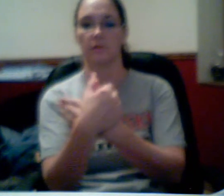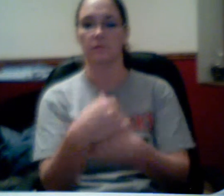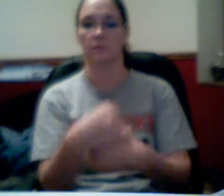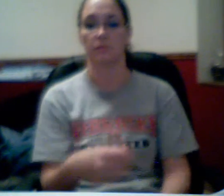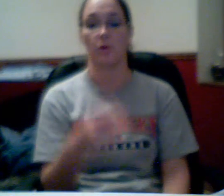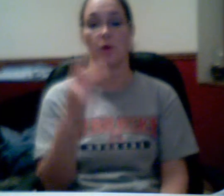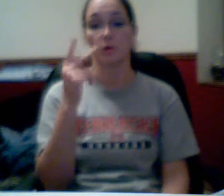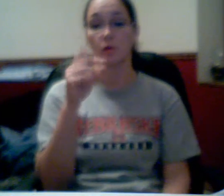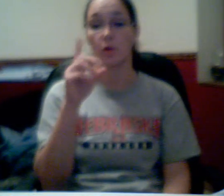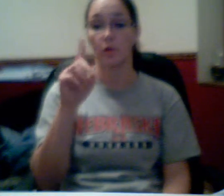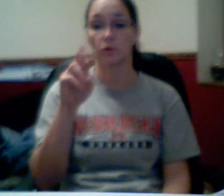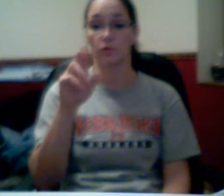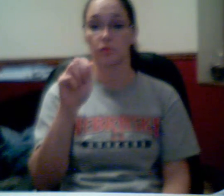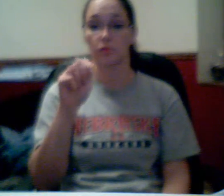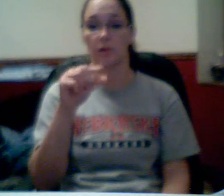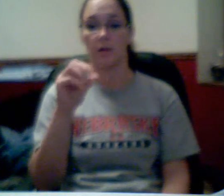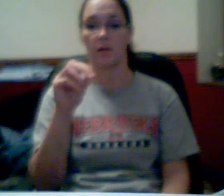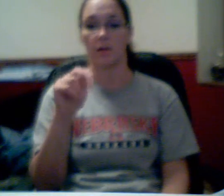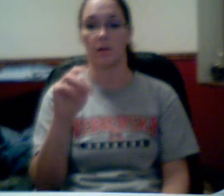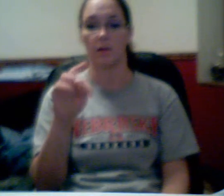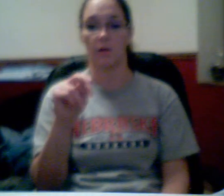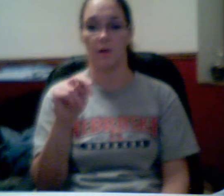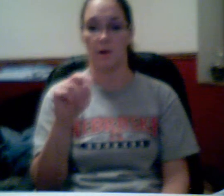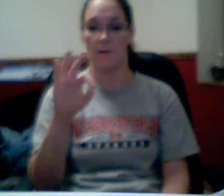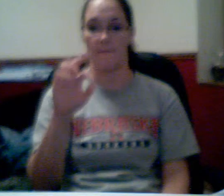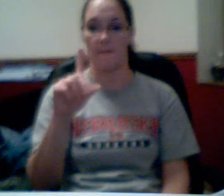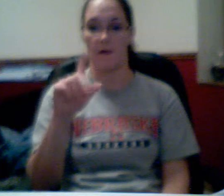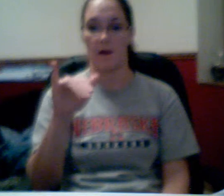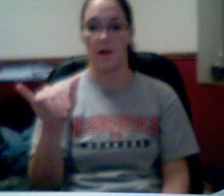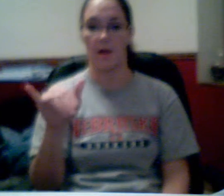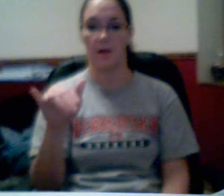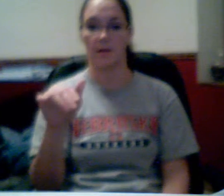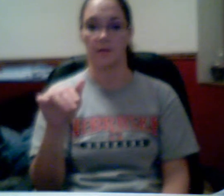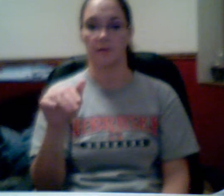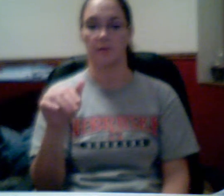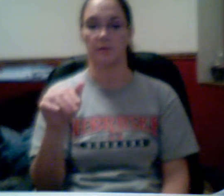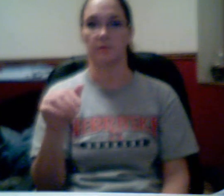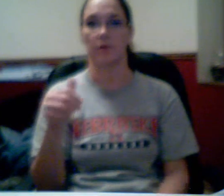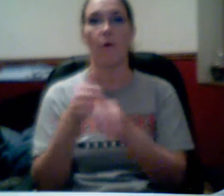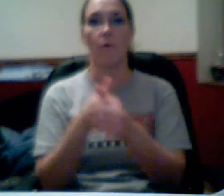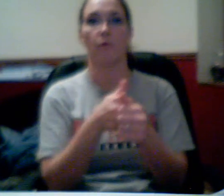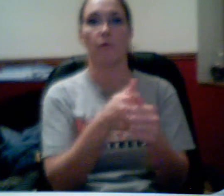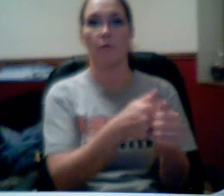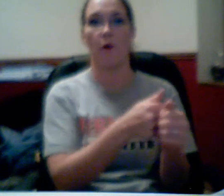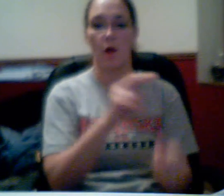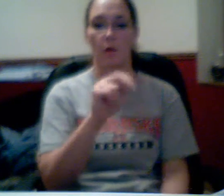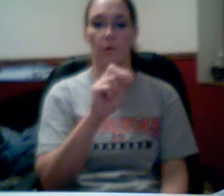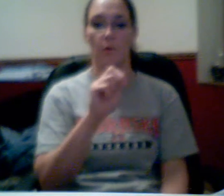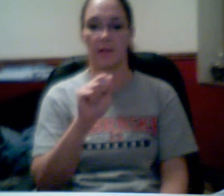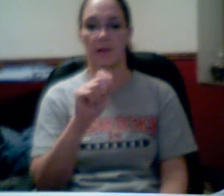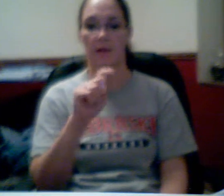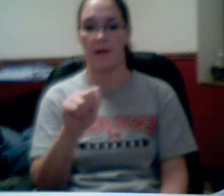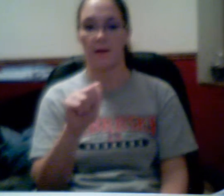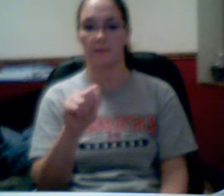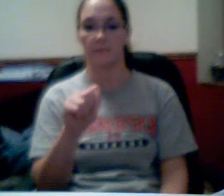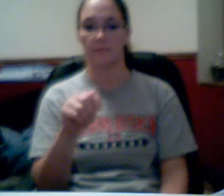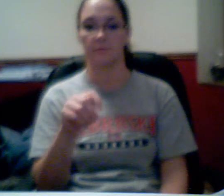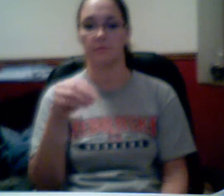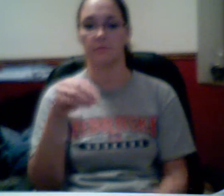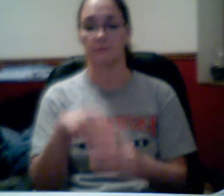holes. Then Laura saw a swift shadow and looked up at the eyes and the claws of a hawk overhead. But all the